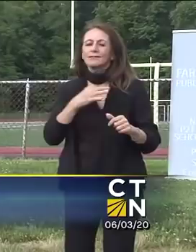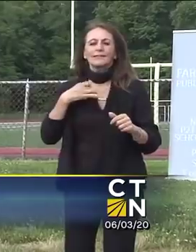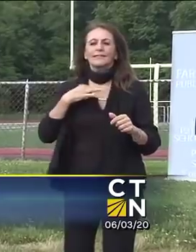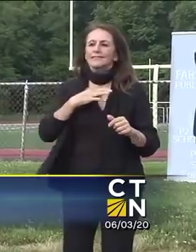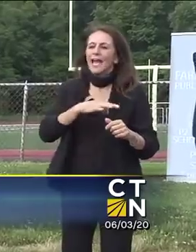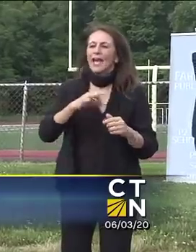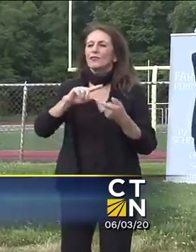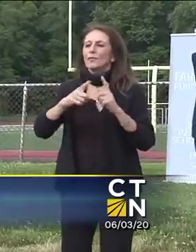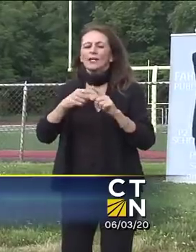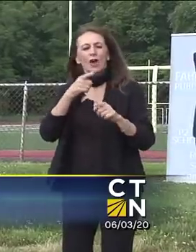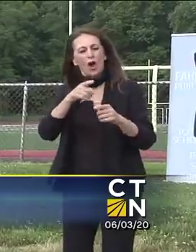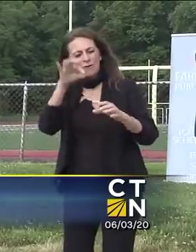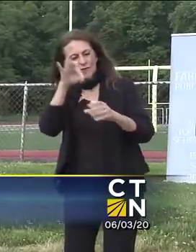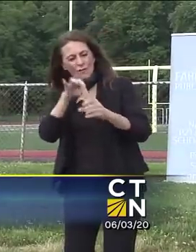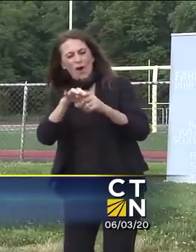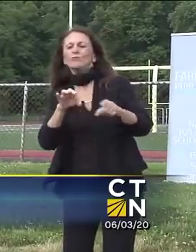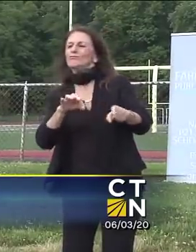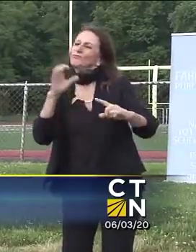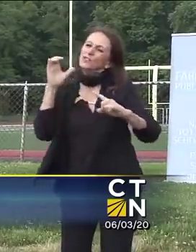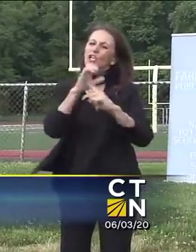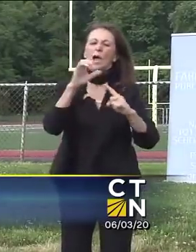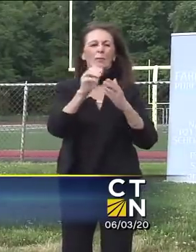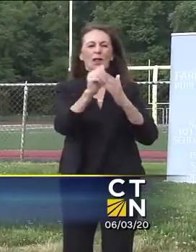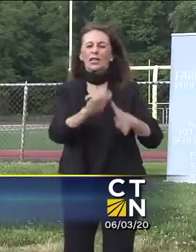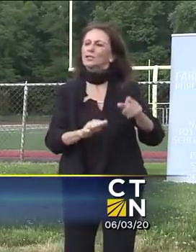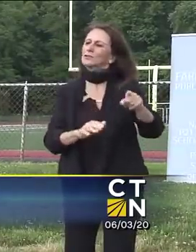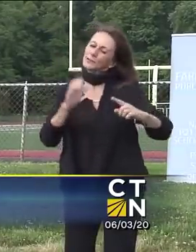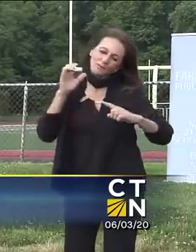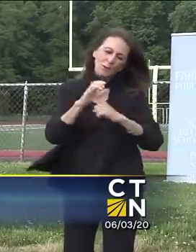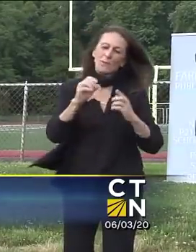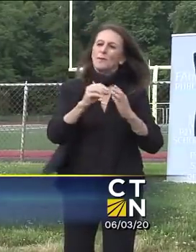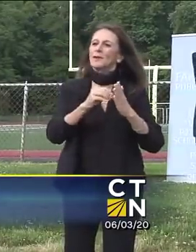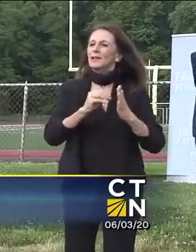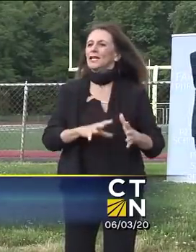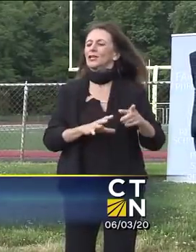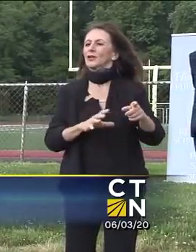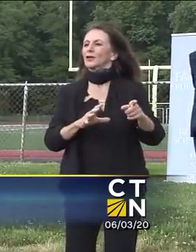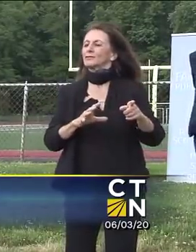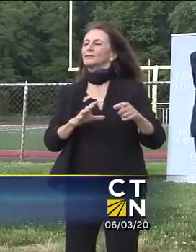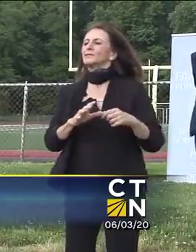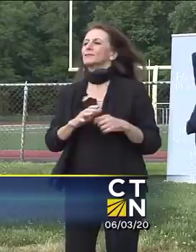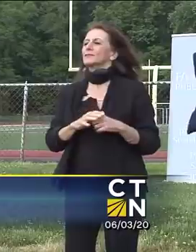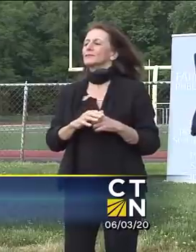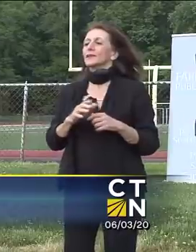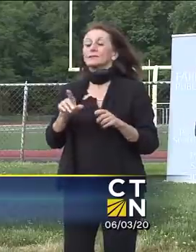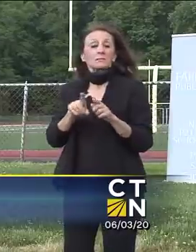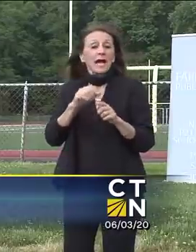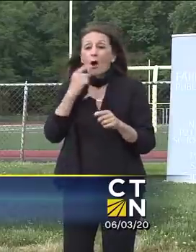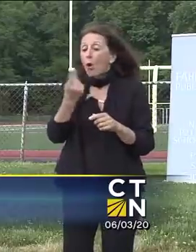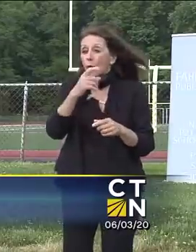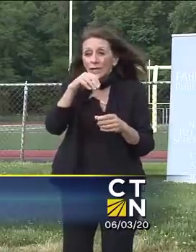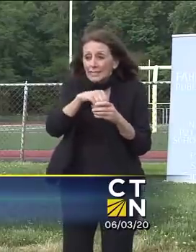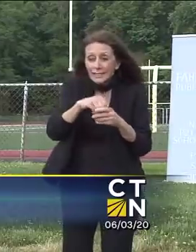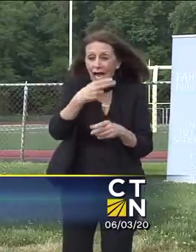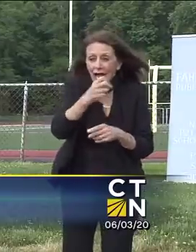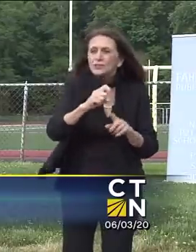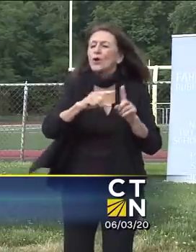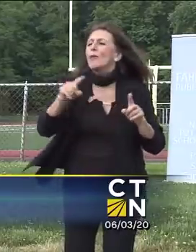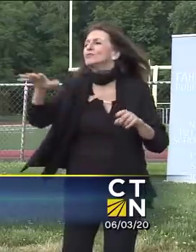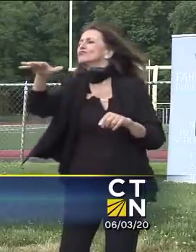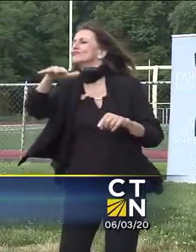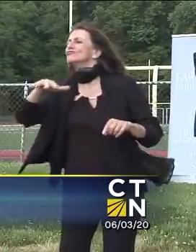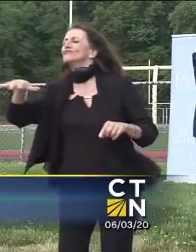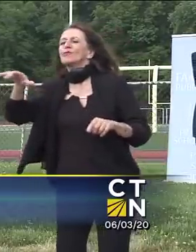and her peers for leadership roles all around FHS and even outside of our